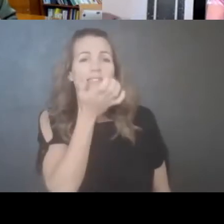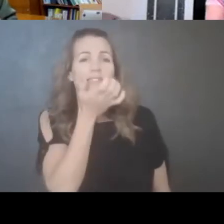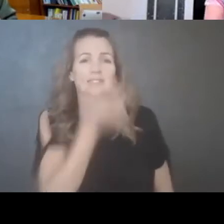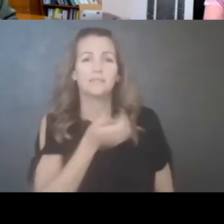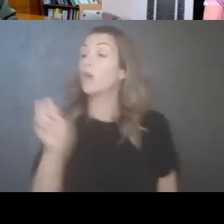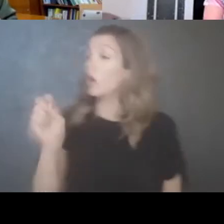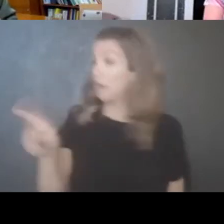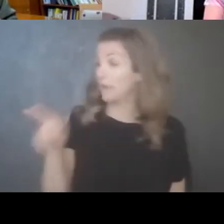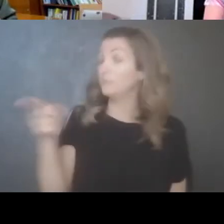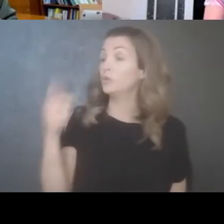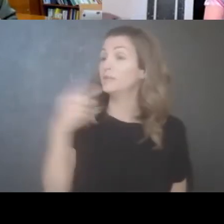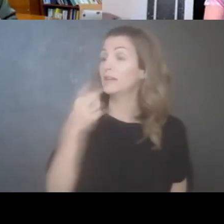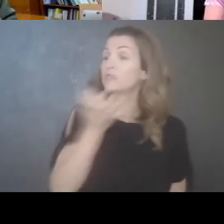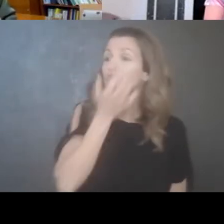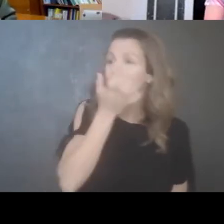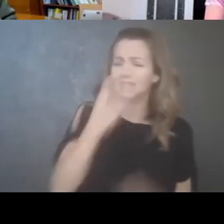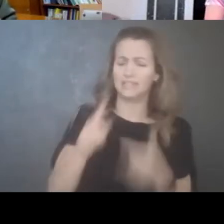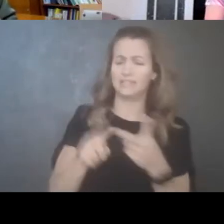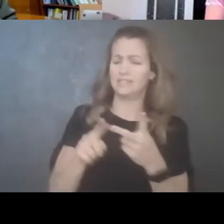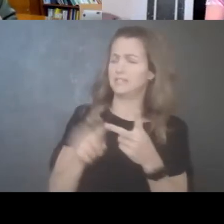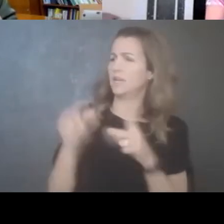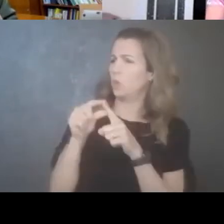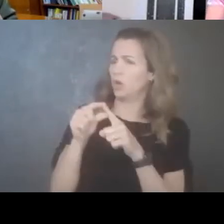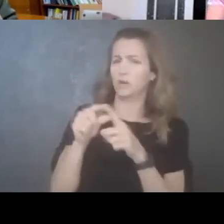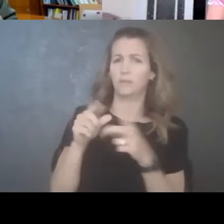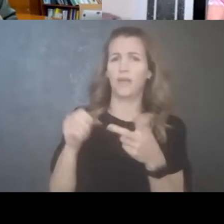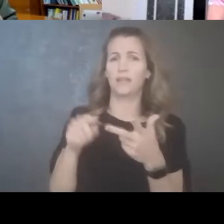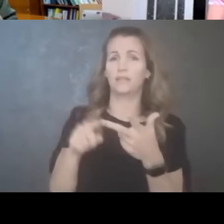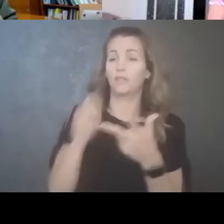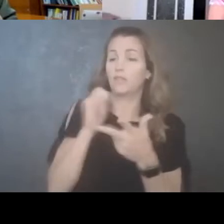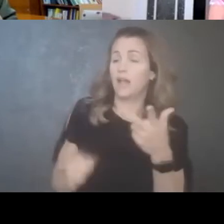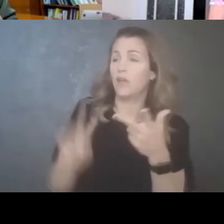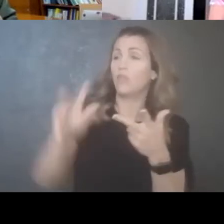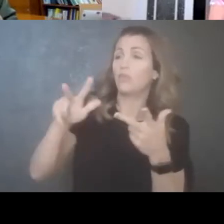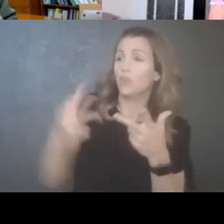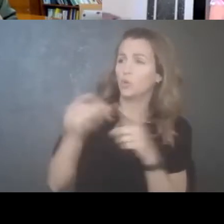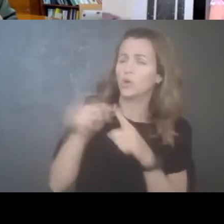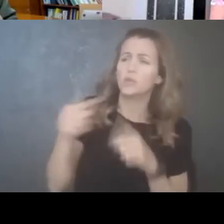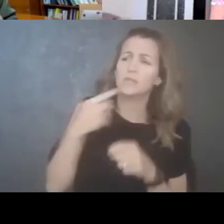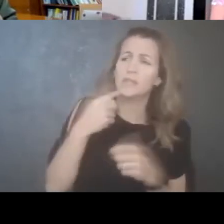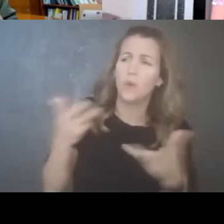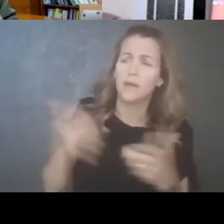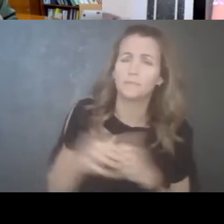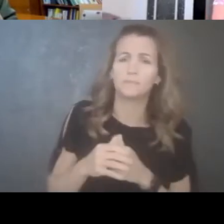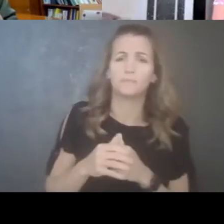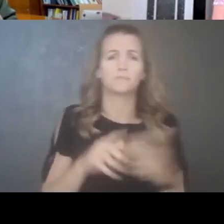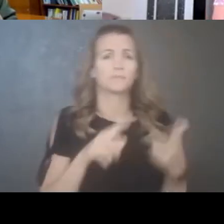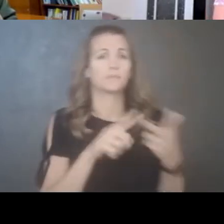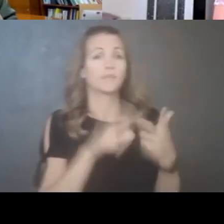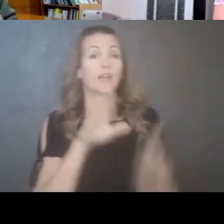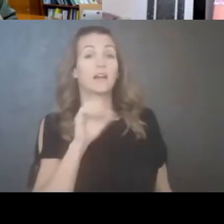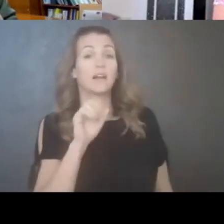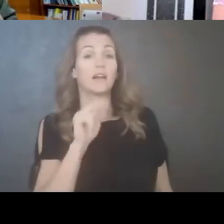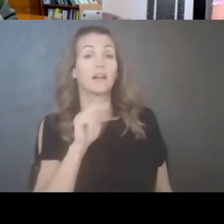up with grass, and then you came up with a second word. And then the last third word that you came up with was what? Concrete. Concrete, right?